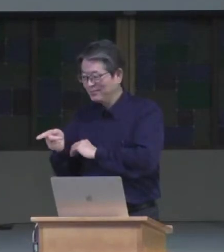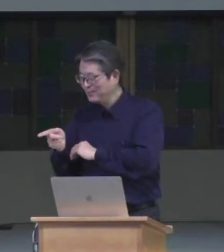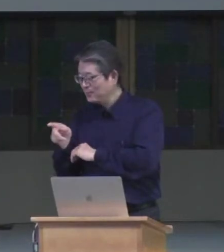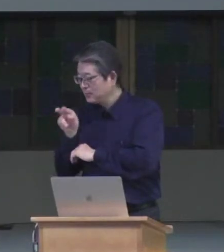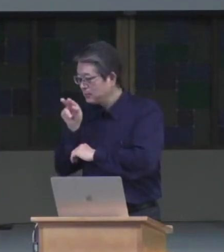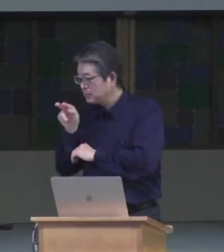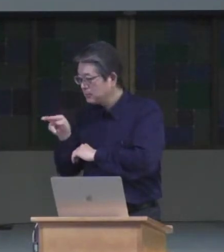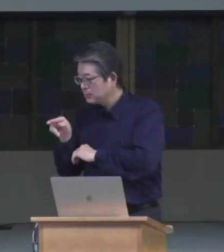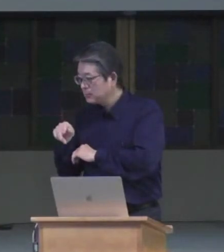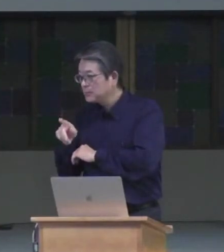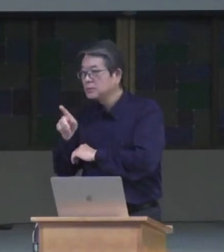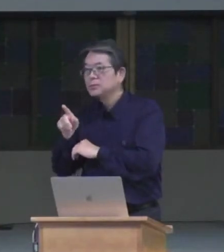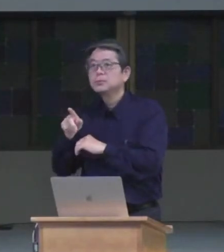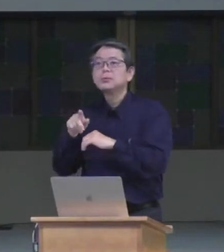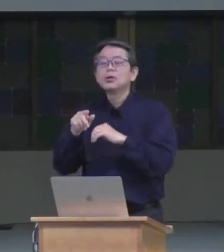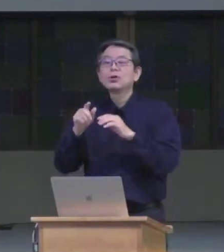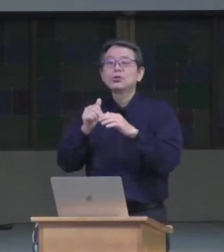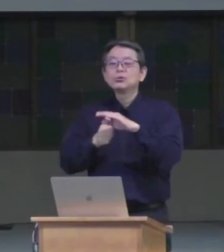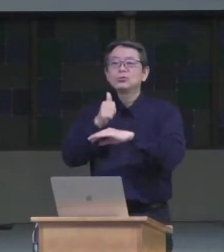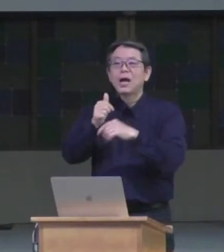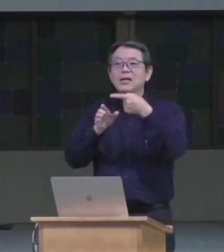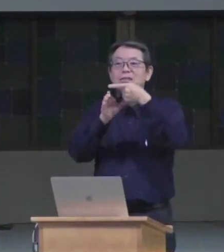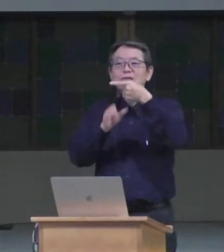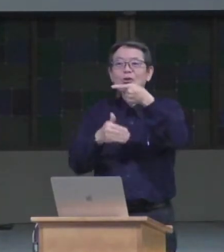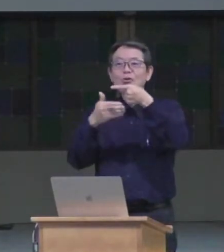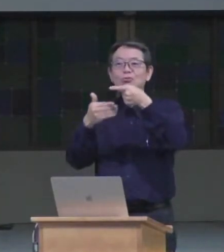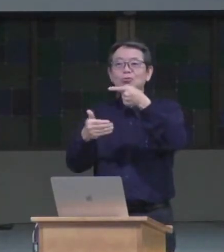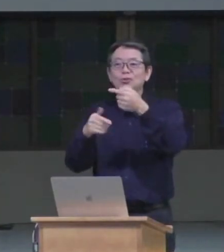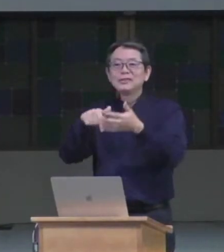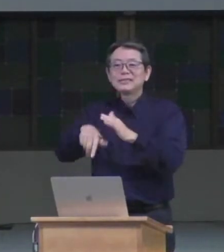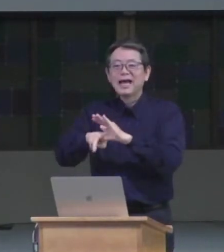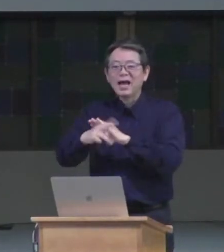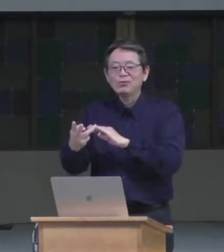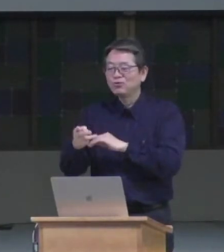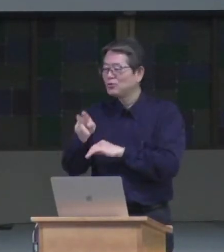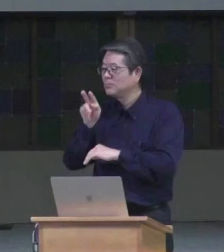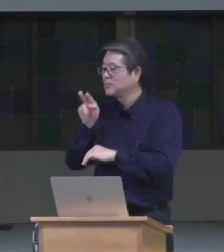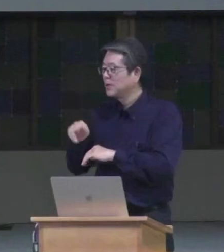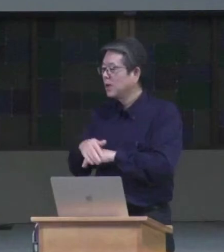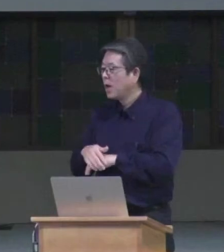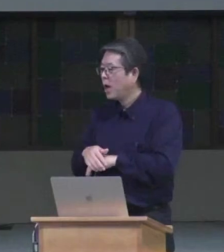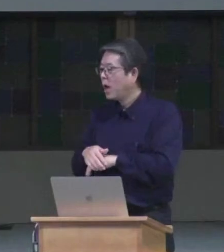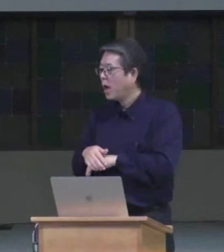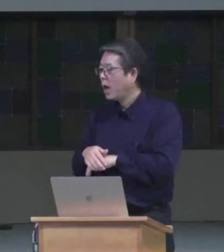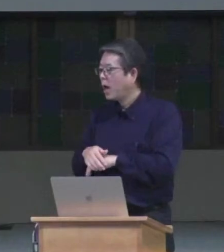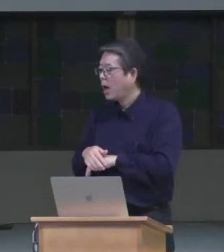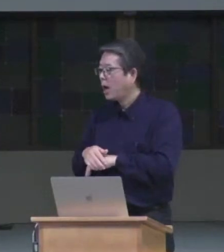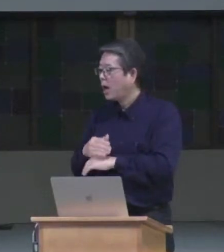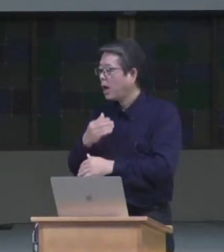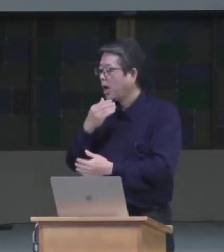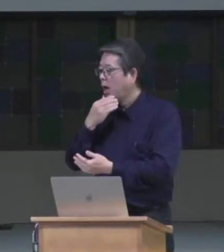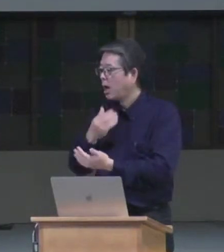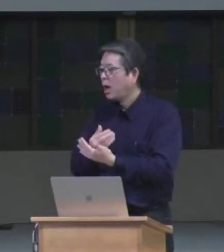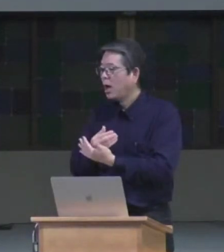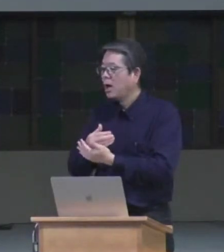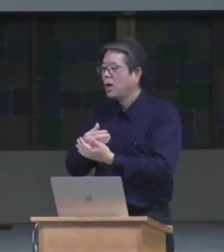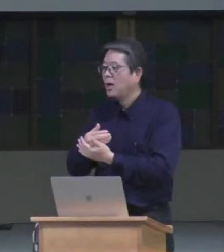1:9, and we actually have now. It's not in our Bible, but I looked at